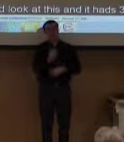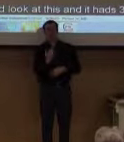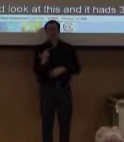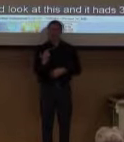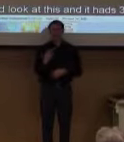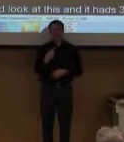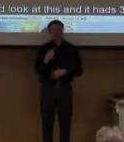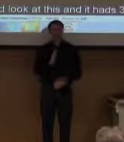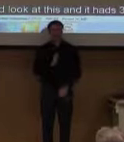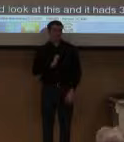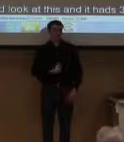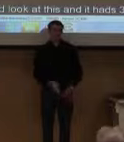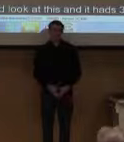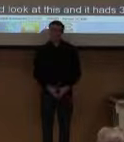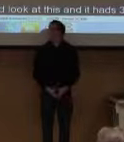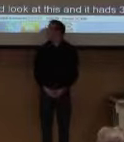believe.